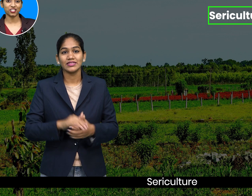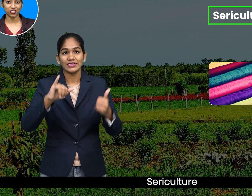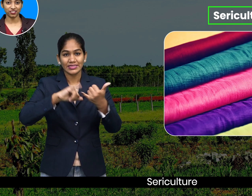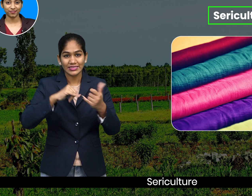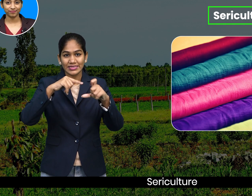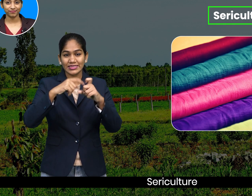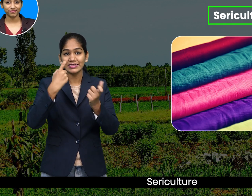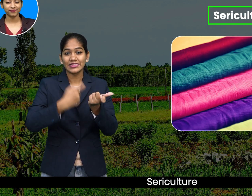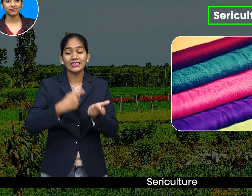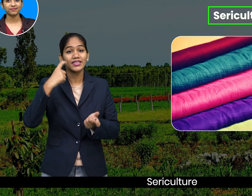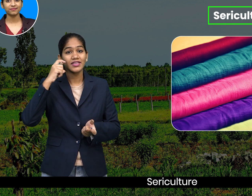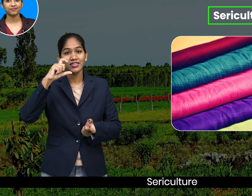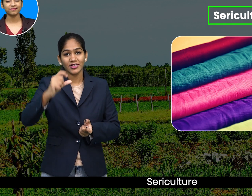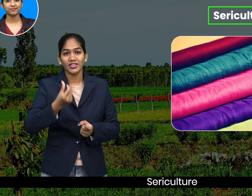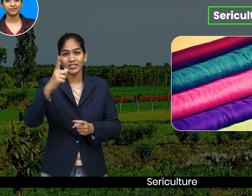sericulture,